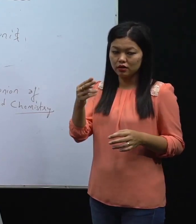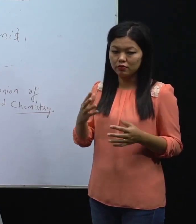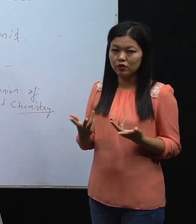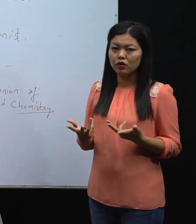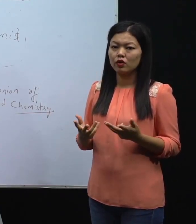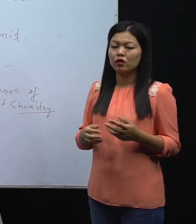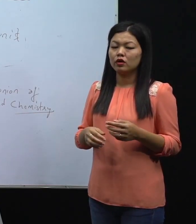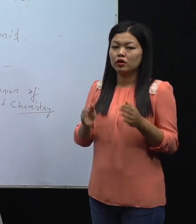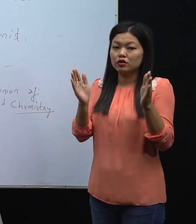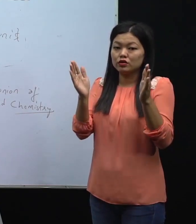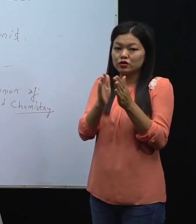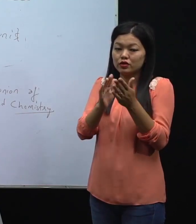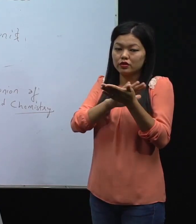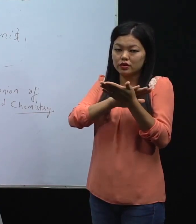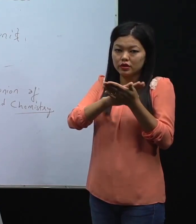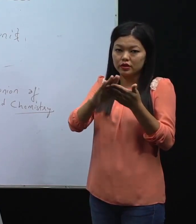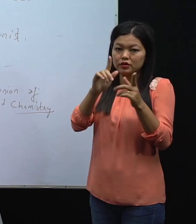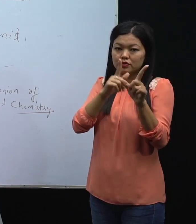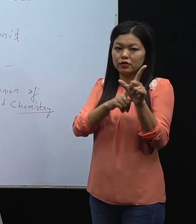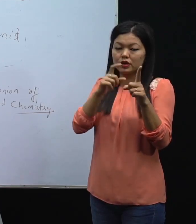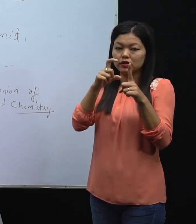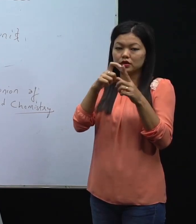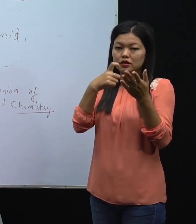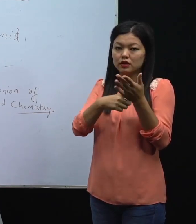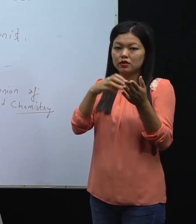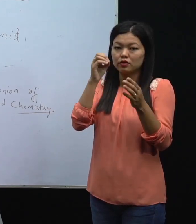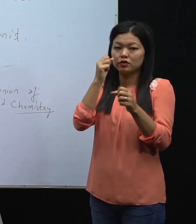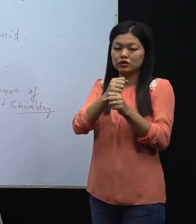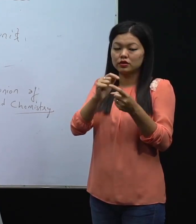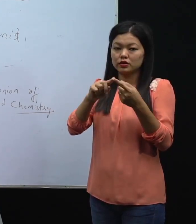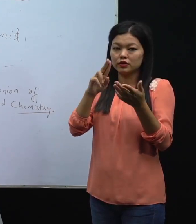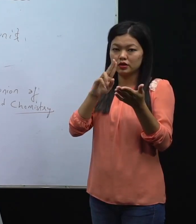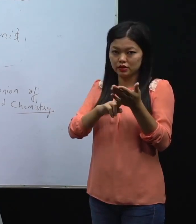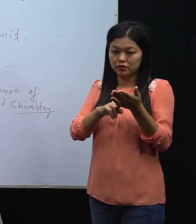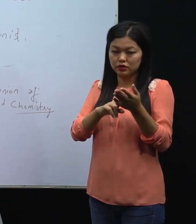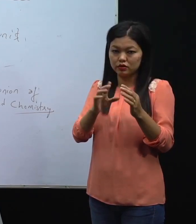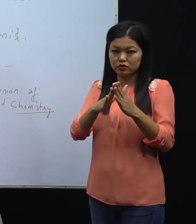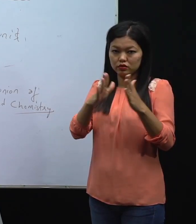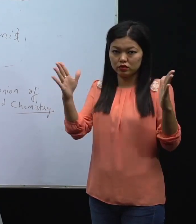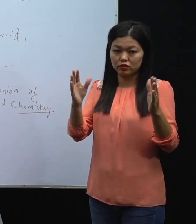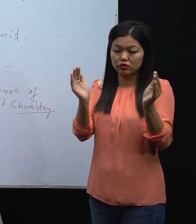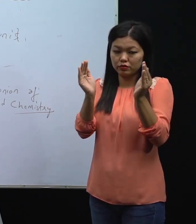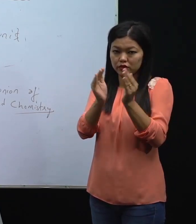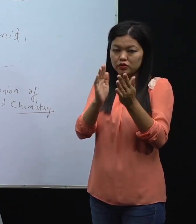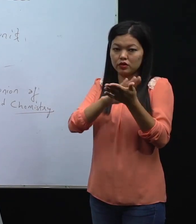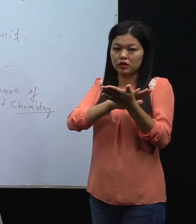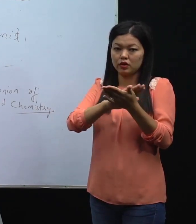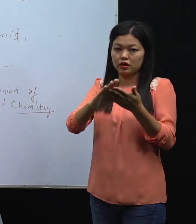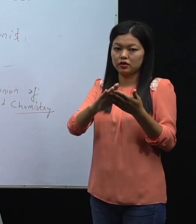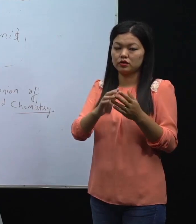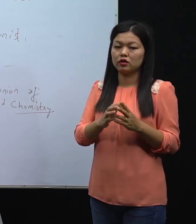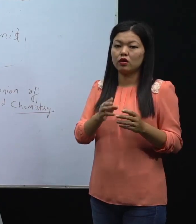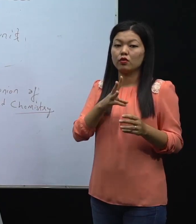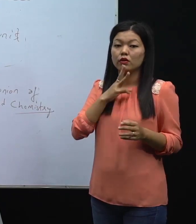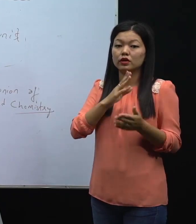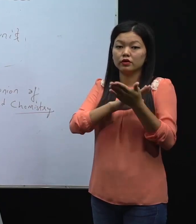with the elements or related to the chemistry in general. Clear? So students, we have discussed